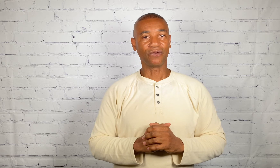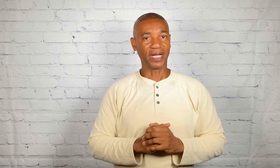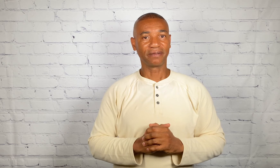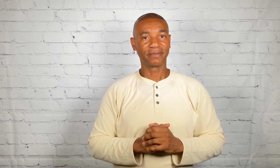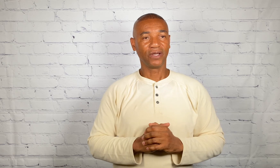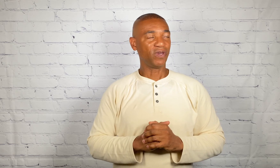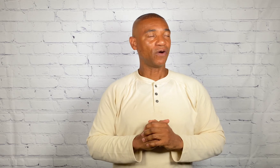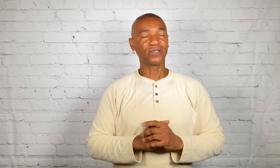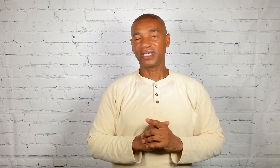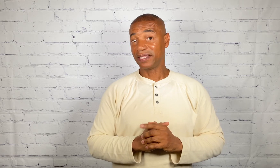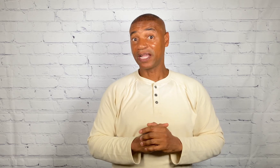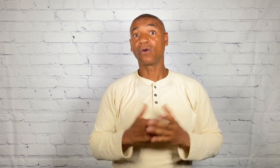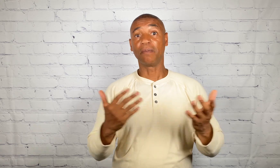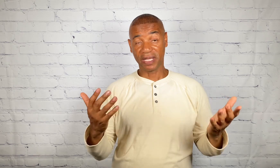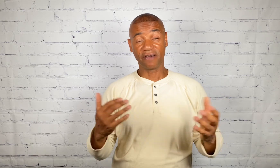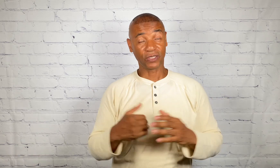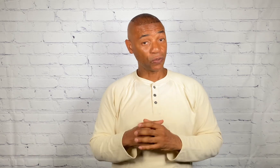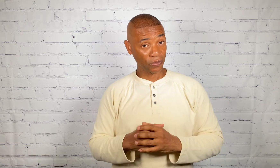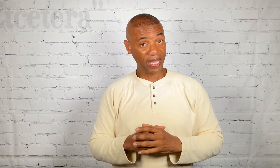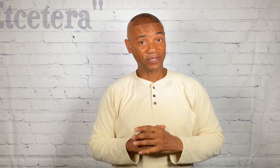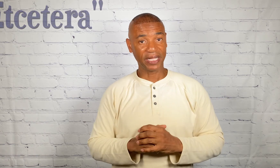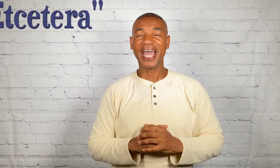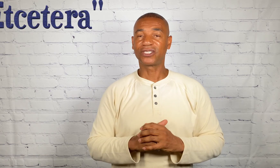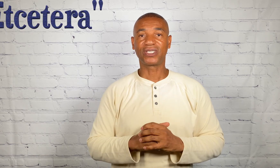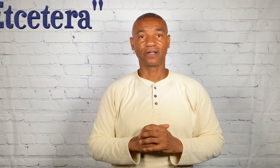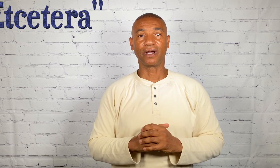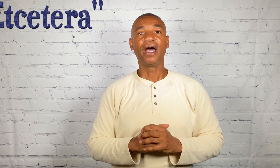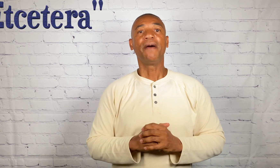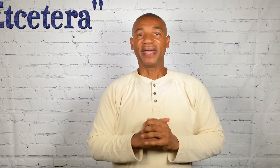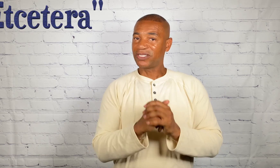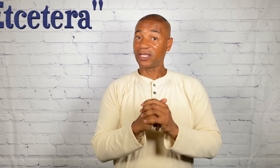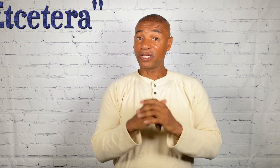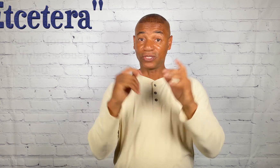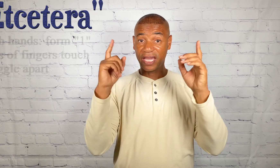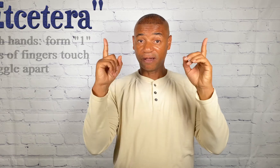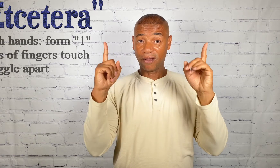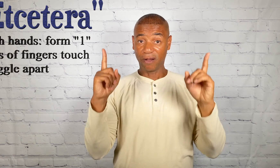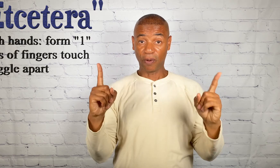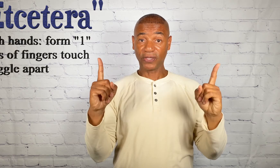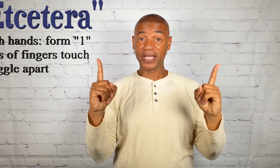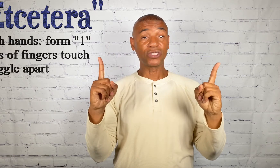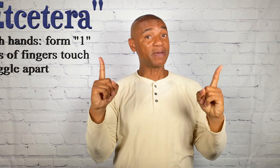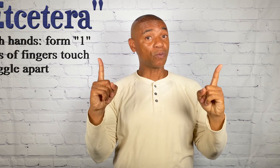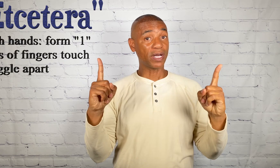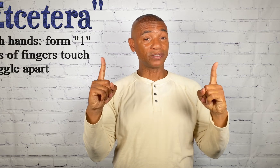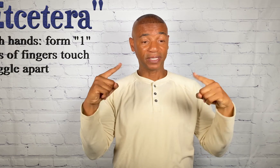Etcetera. We've all said that, or many of us older have said etcetera. Basically, you take both hands, you make ones,